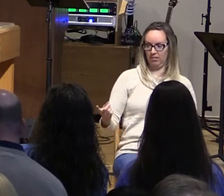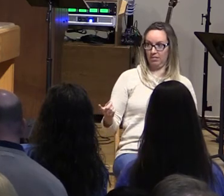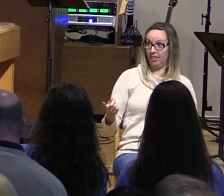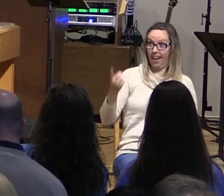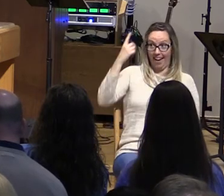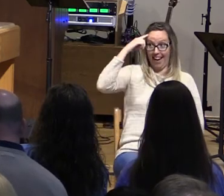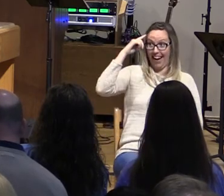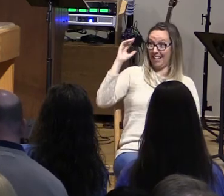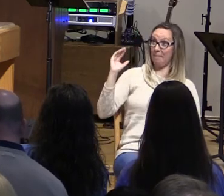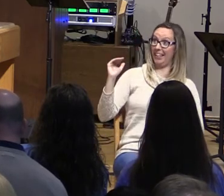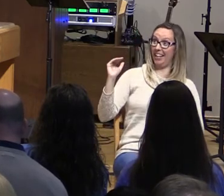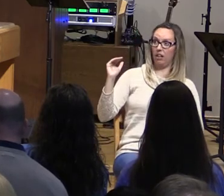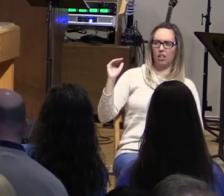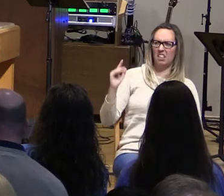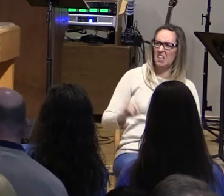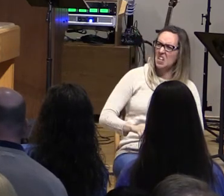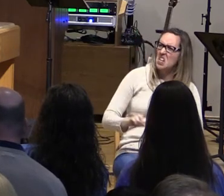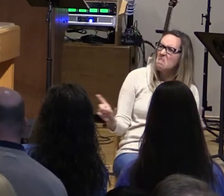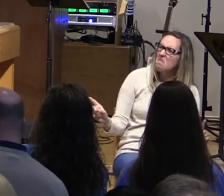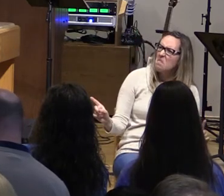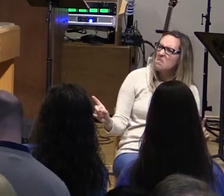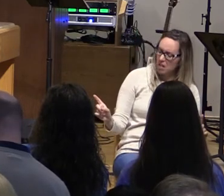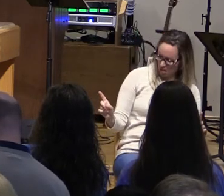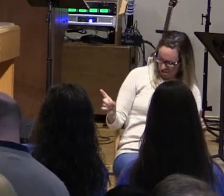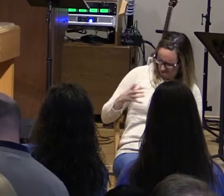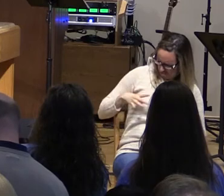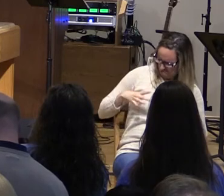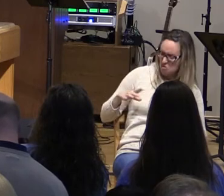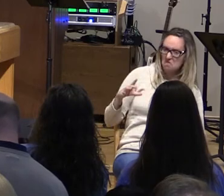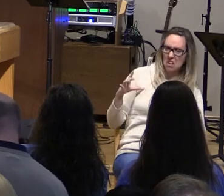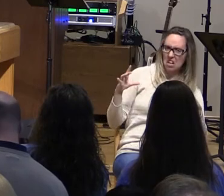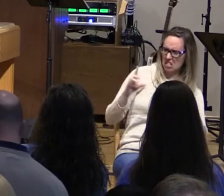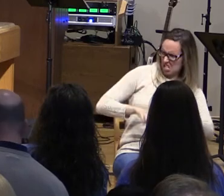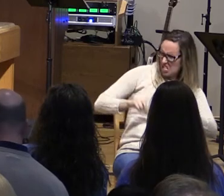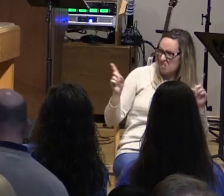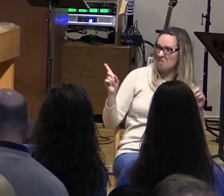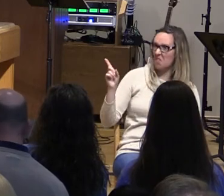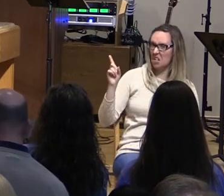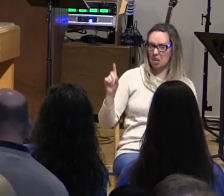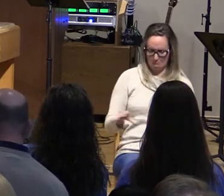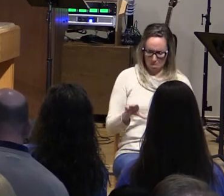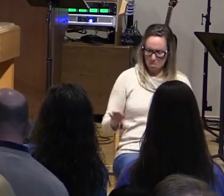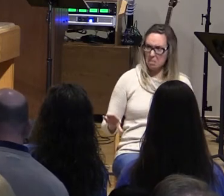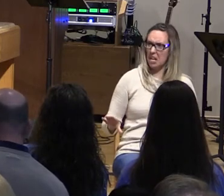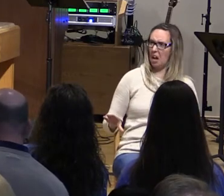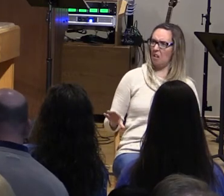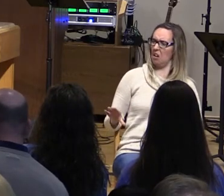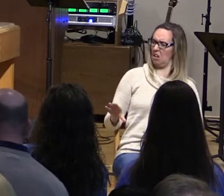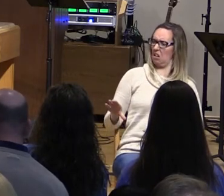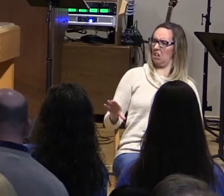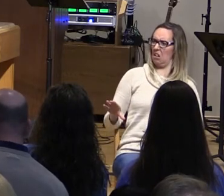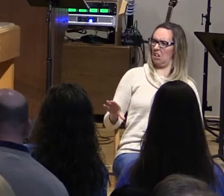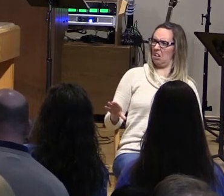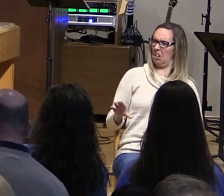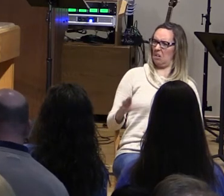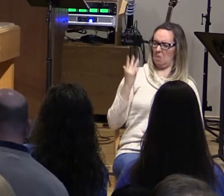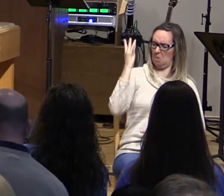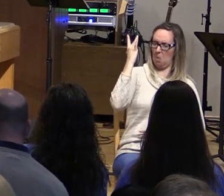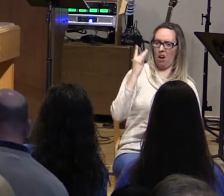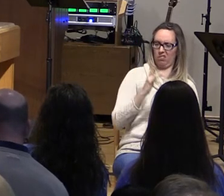thought he was going to be. He didn't look like them. He didn't act like them. He included people that they excluded.